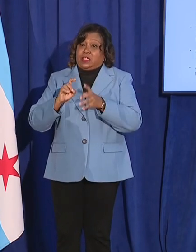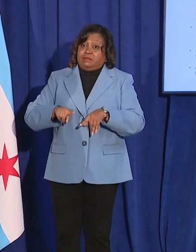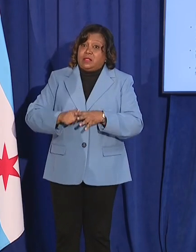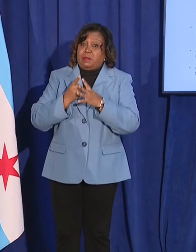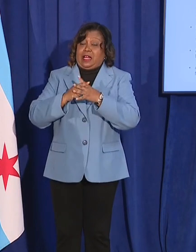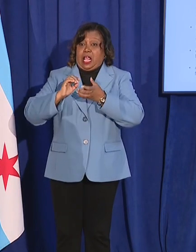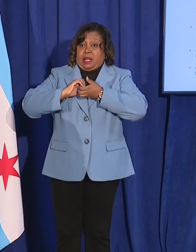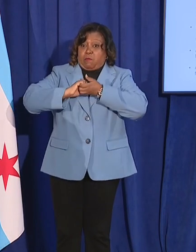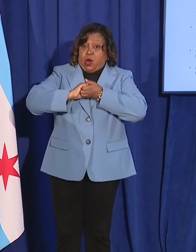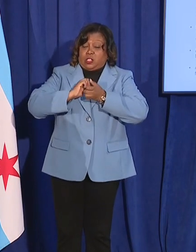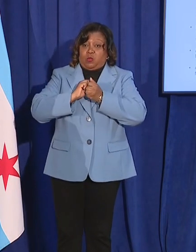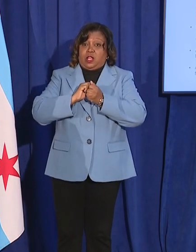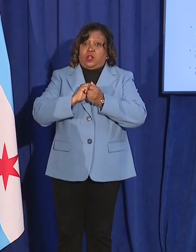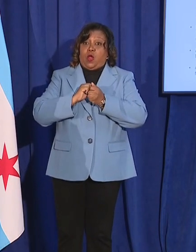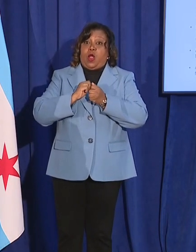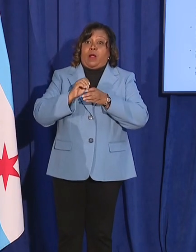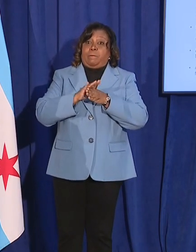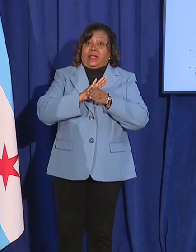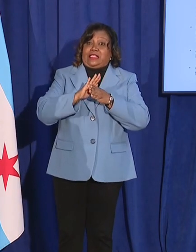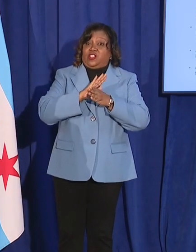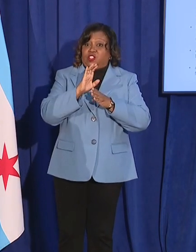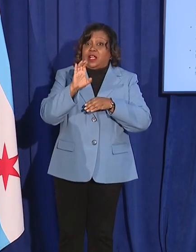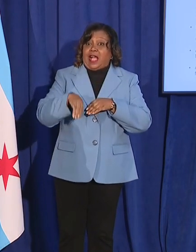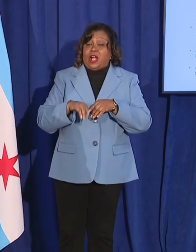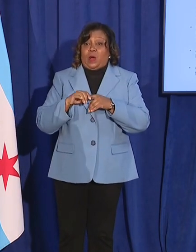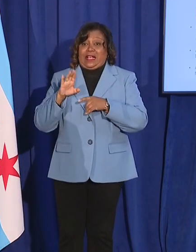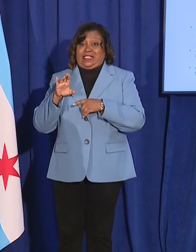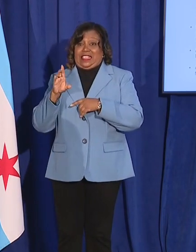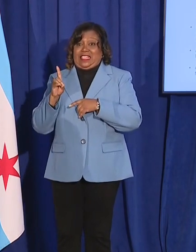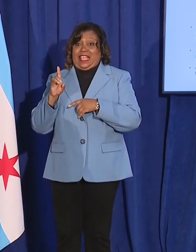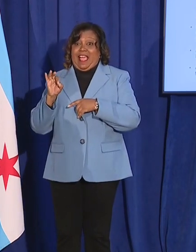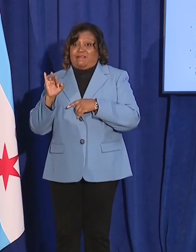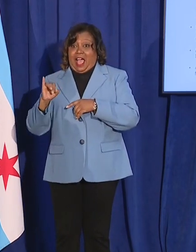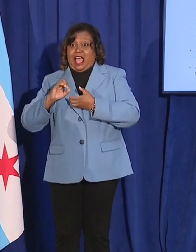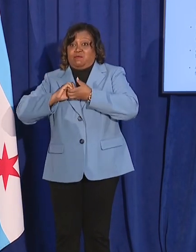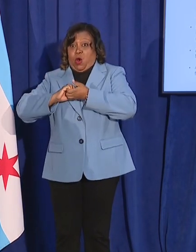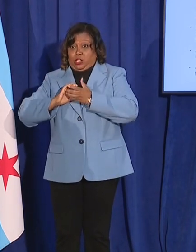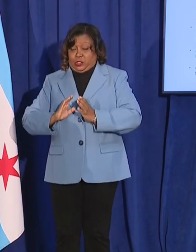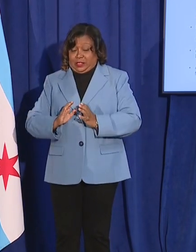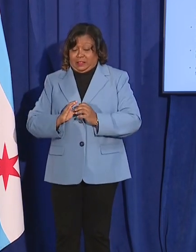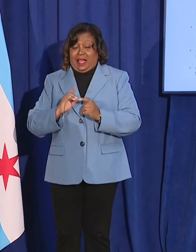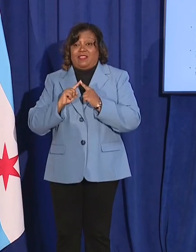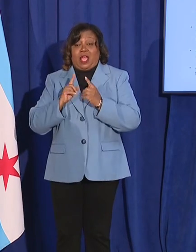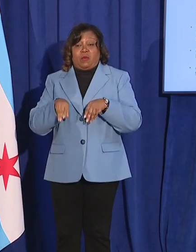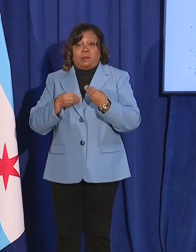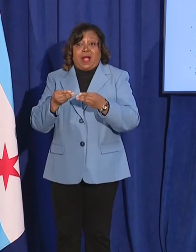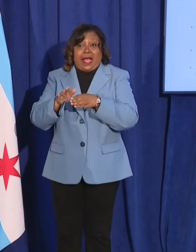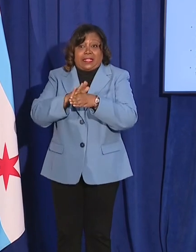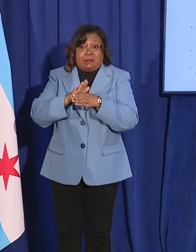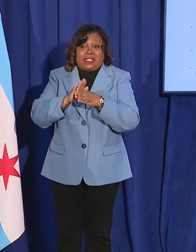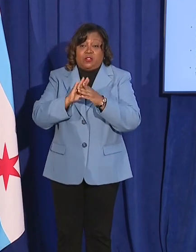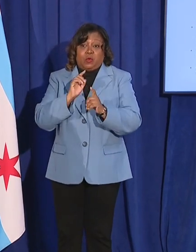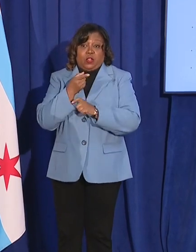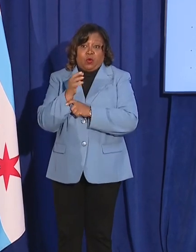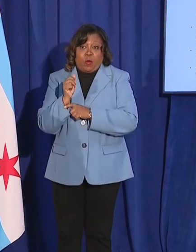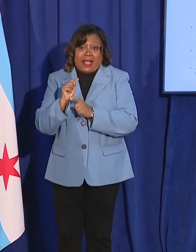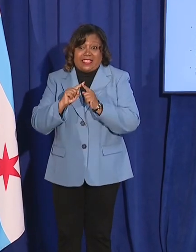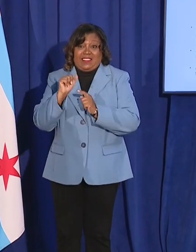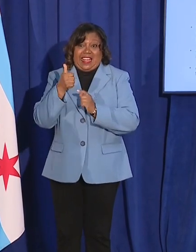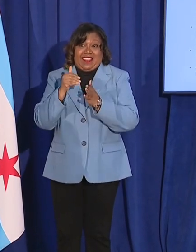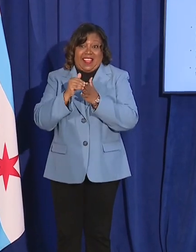in partnership with World Business Chicago and CDFI partners. They will provide businesses with grants